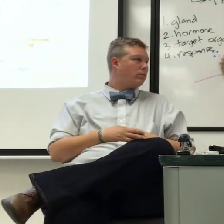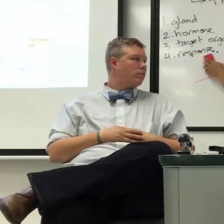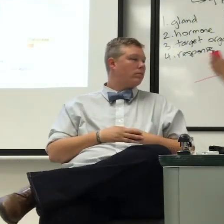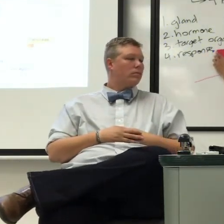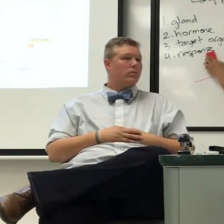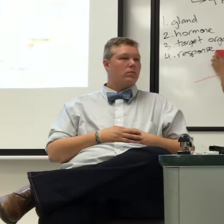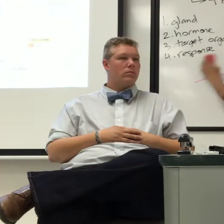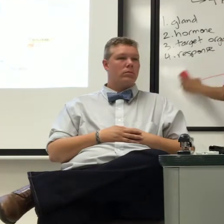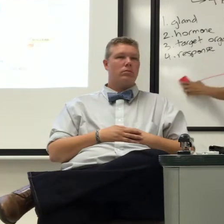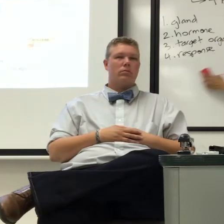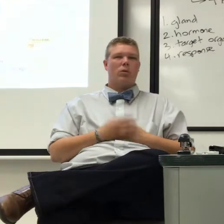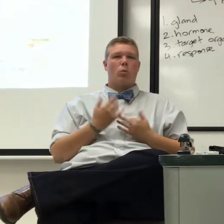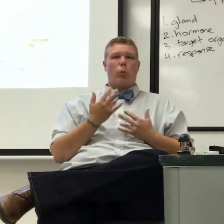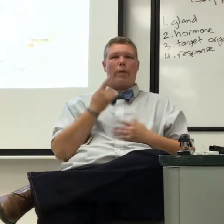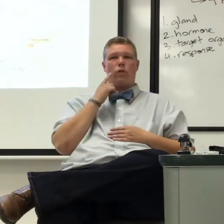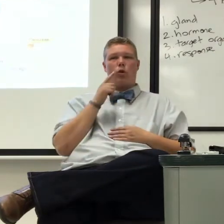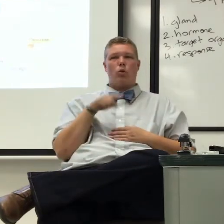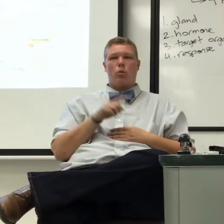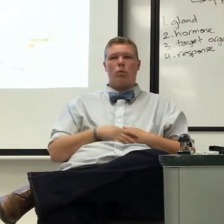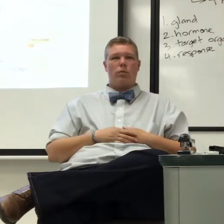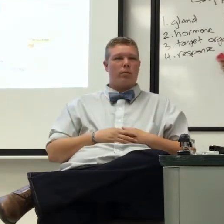I'll wait for you guys to pass them back.